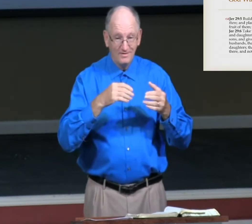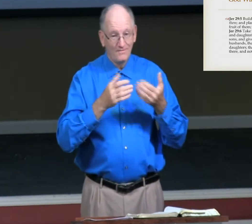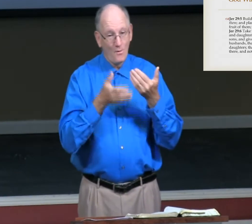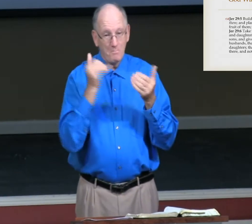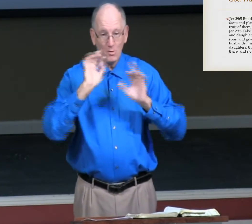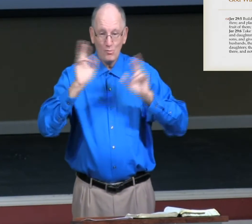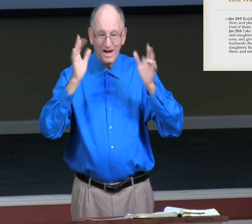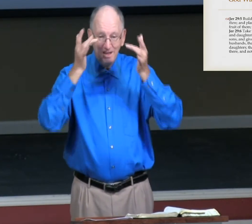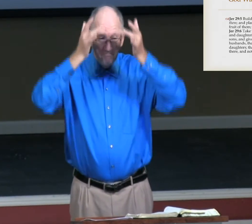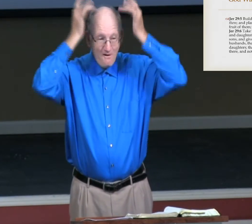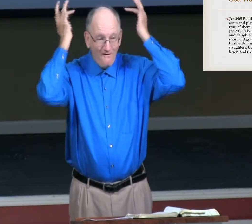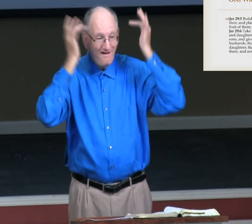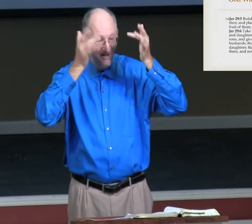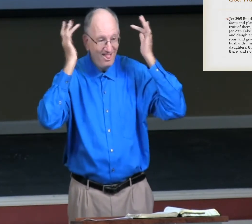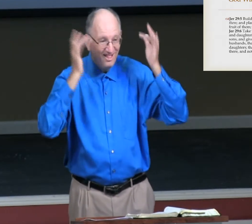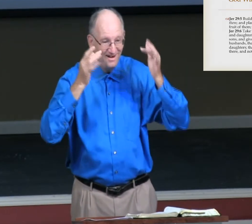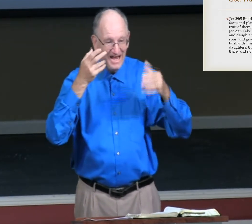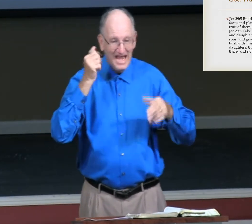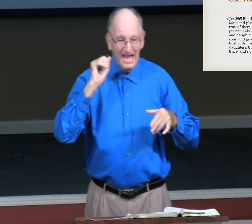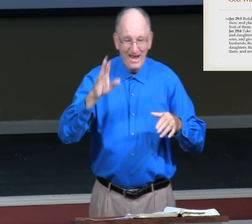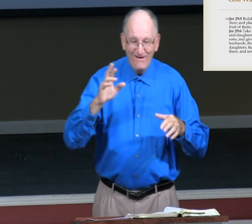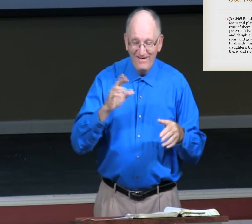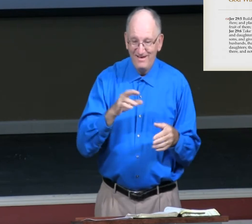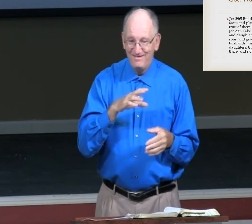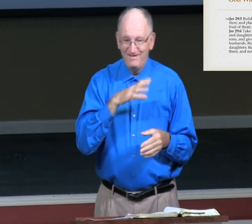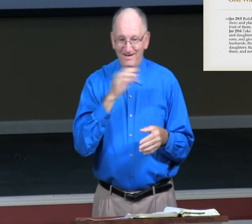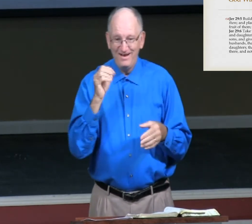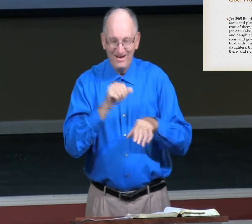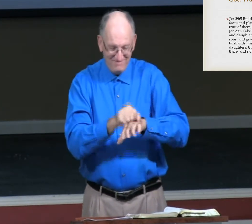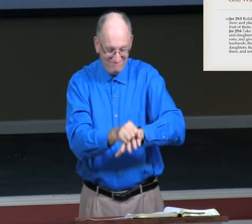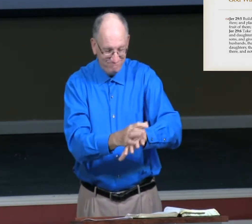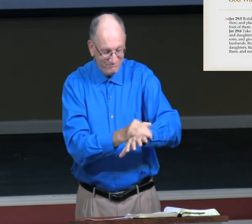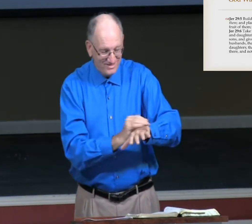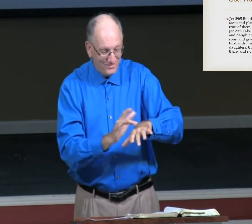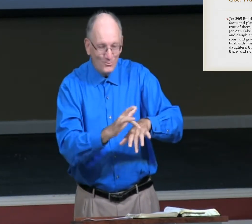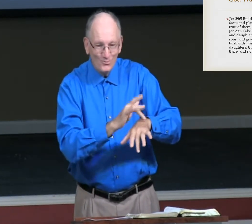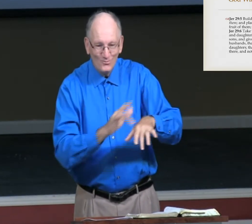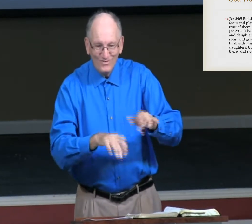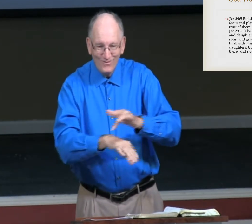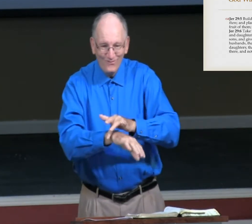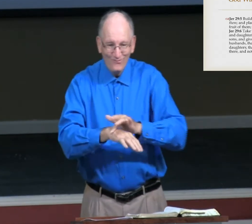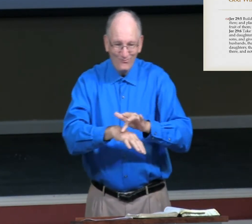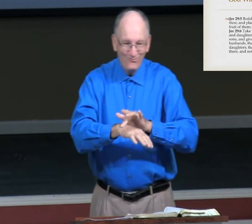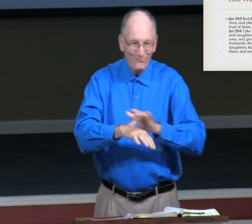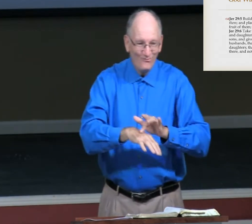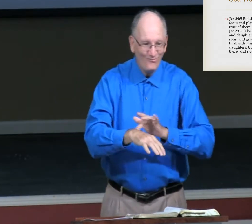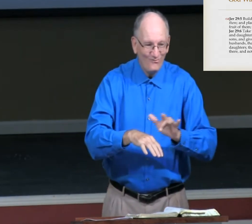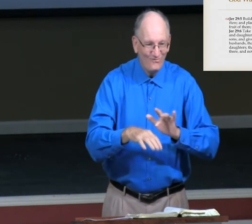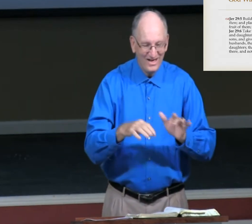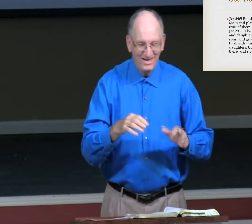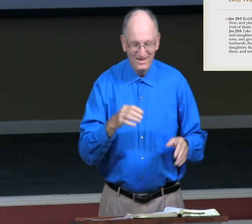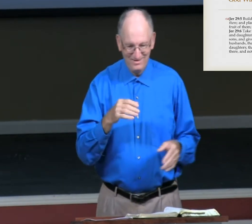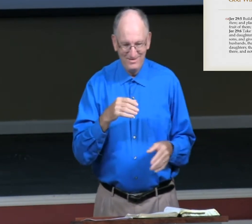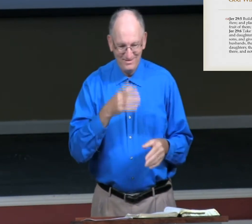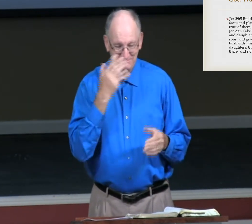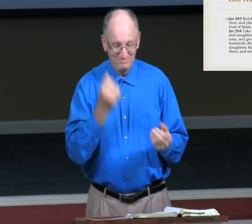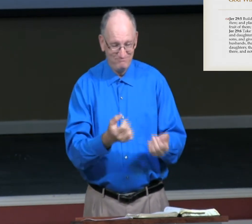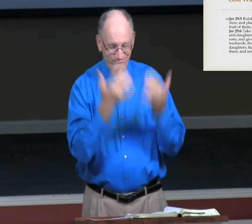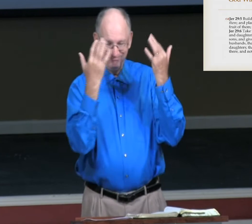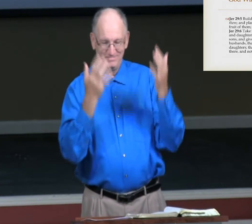the smoke and fire pretty much got to his face. He almost went, you know, his eyebrows were singed, and his hair was singed, and his